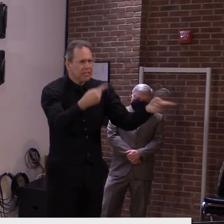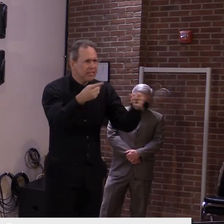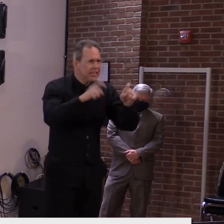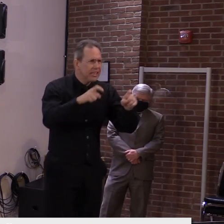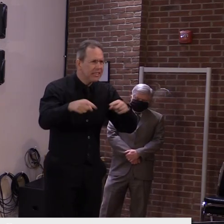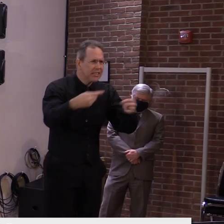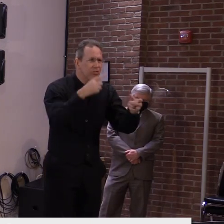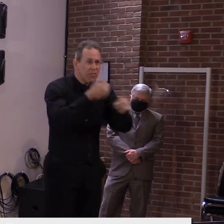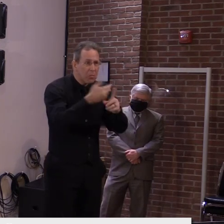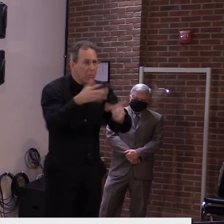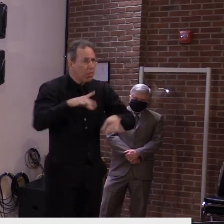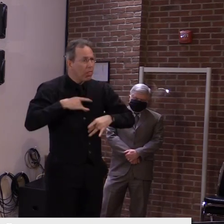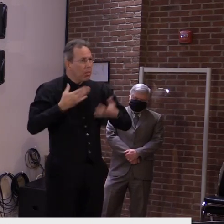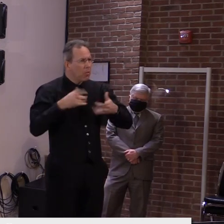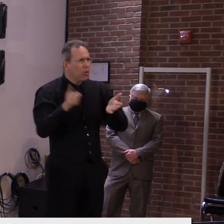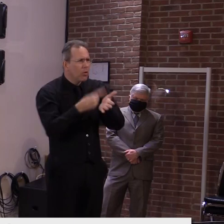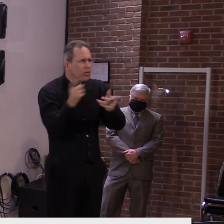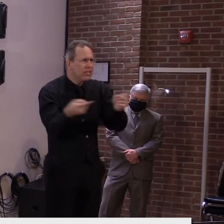point there.